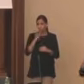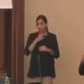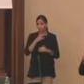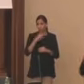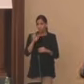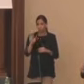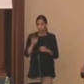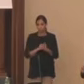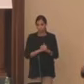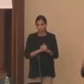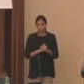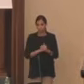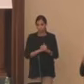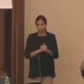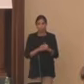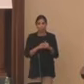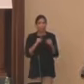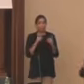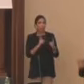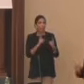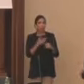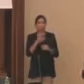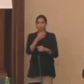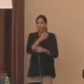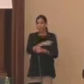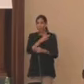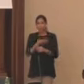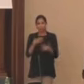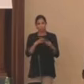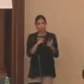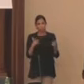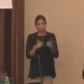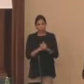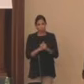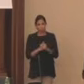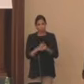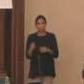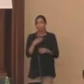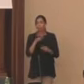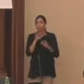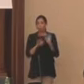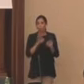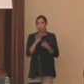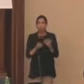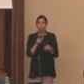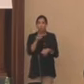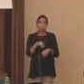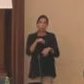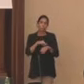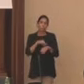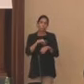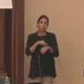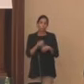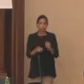who have symptoms and who have the illness. That is a completely different topic. Now I invite